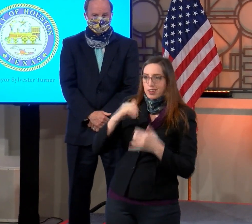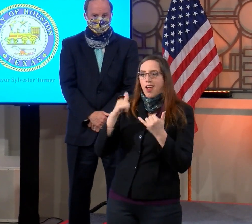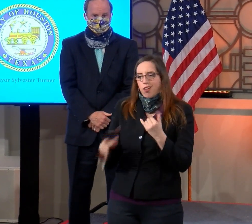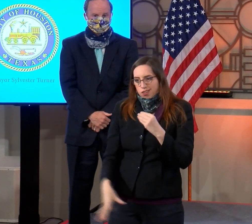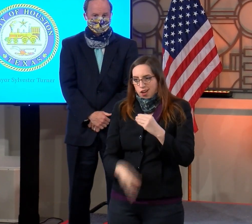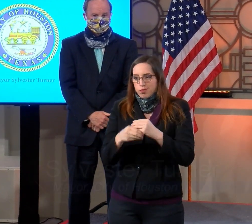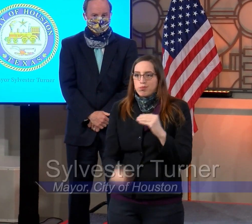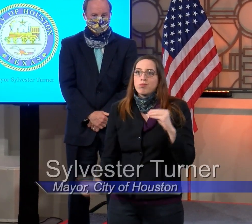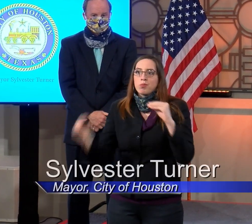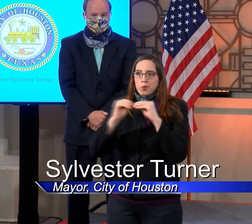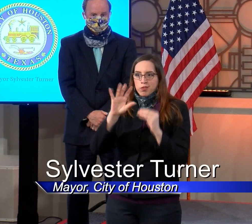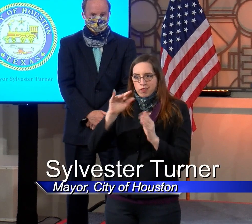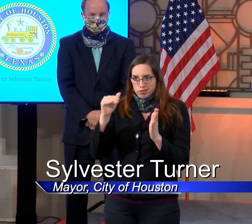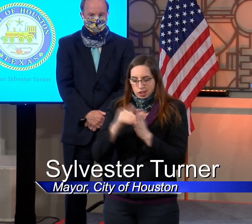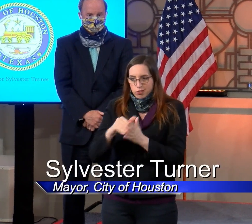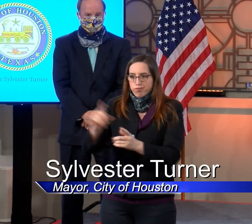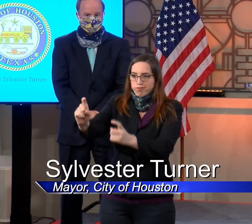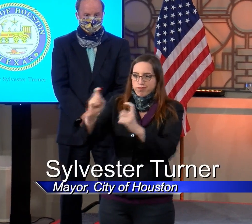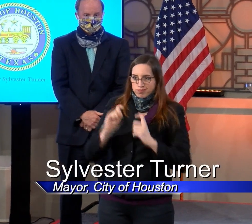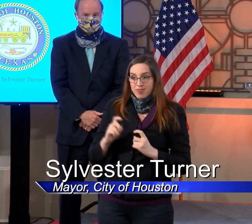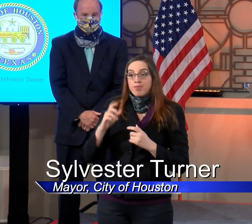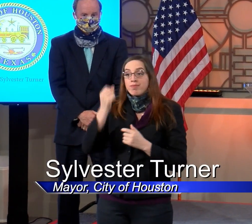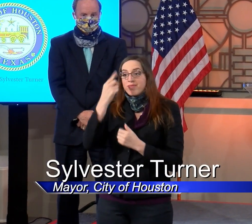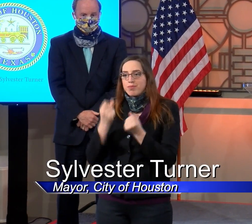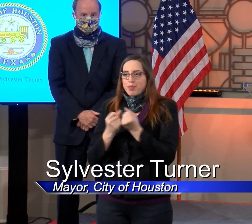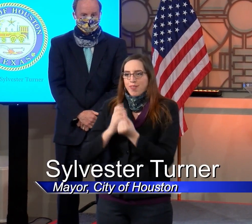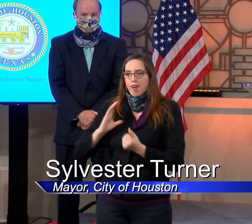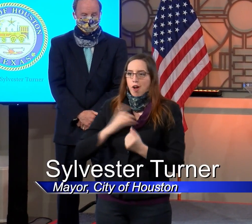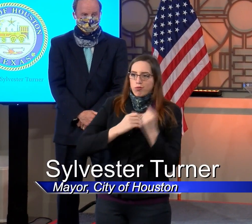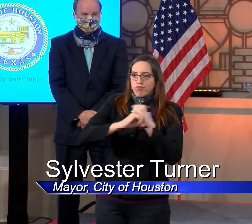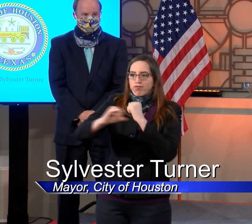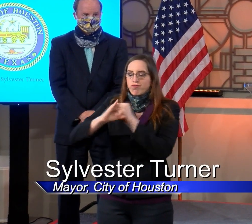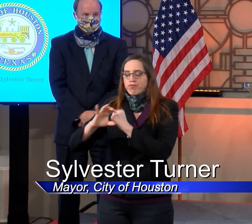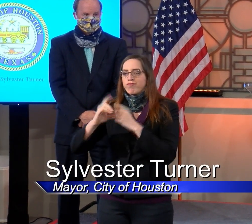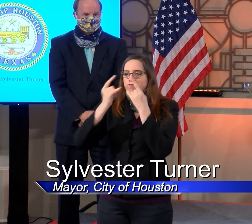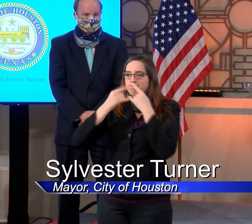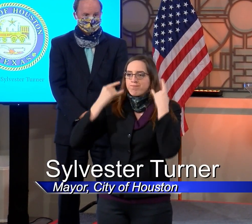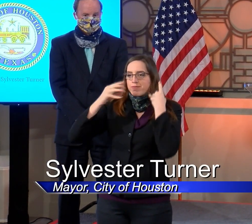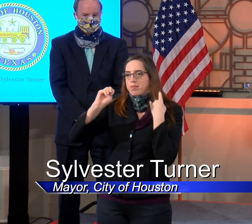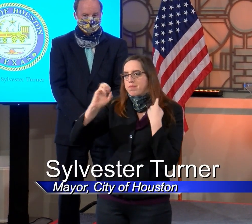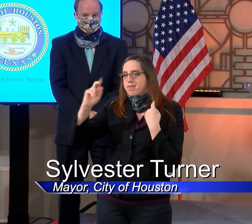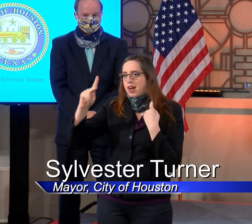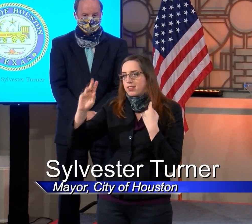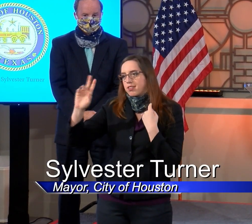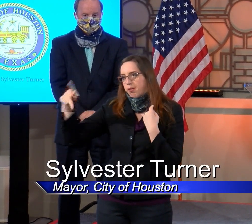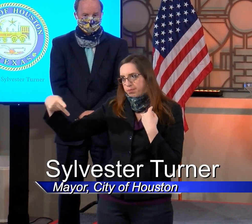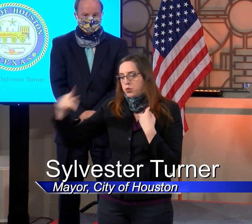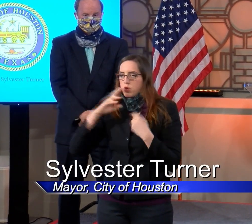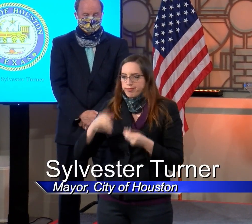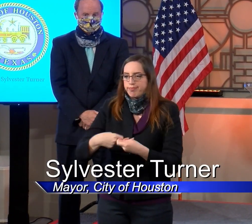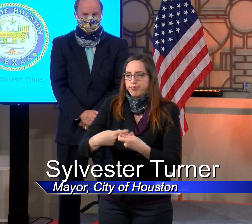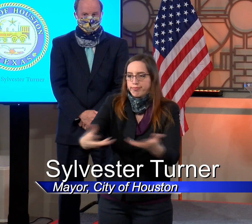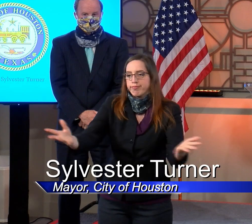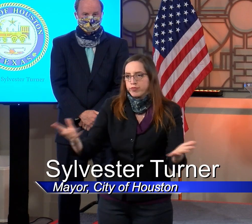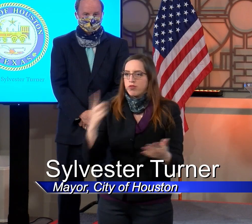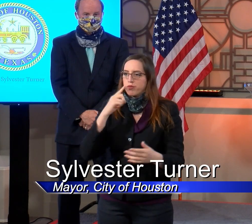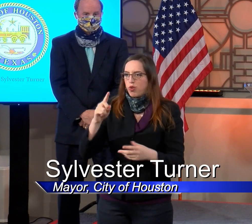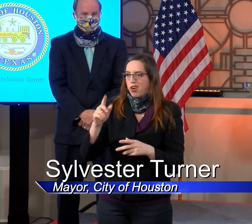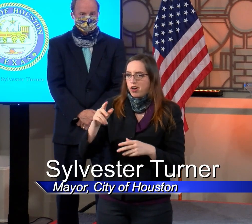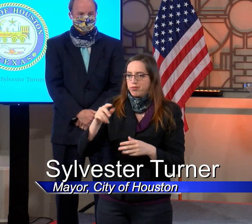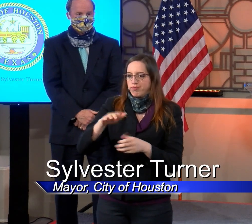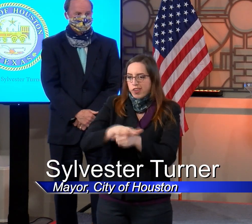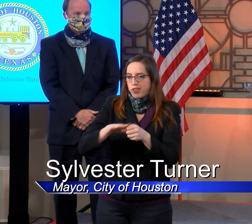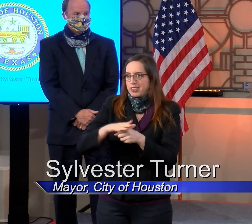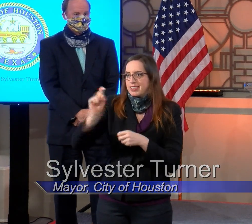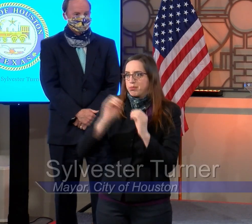will support our Masked Up campaign and will go to Houston's vulnerable communities. The Bush family, and today